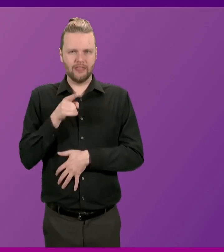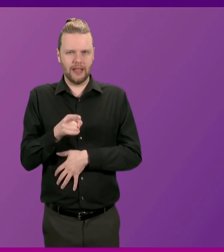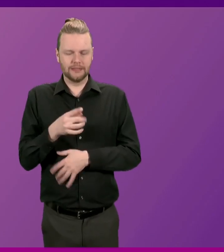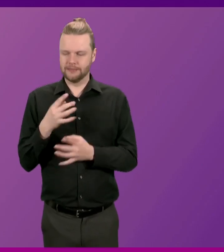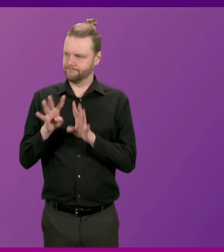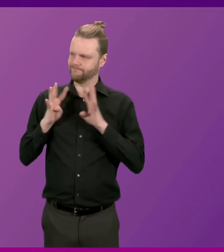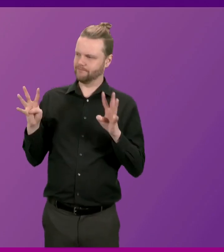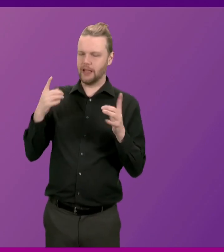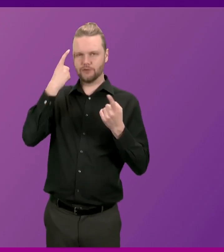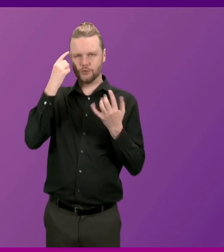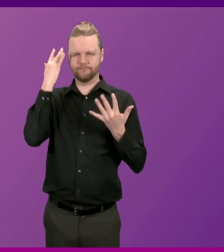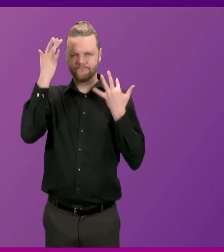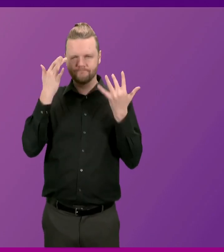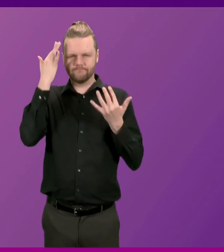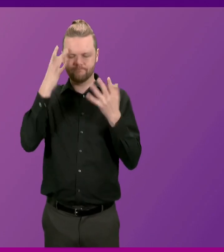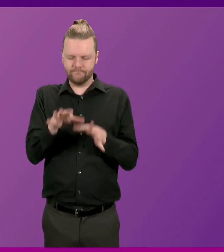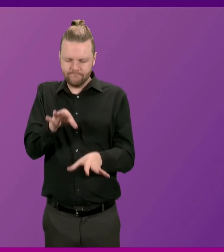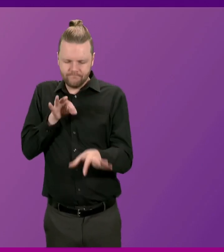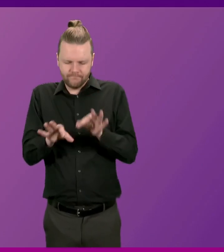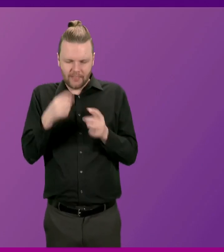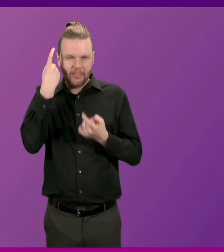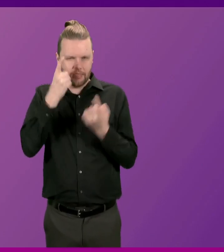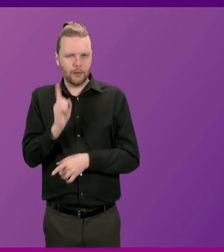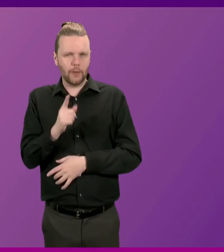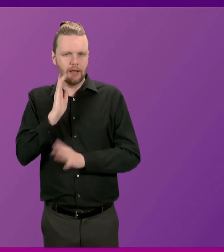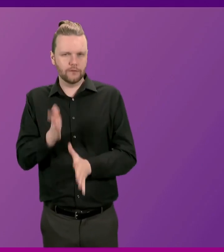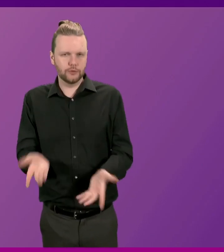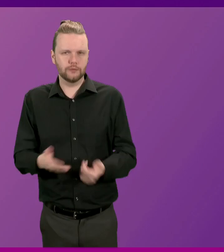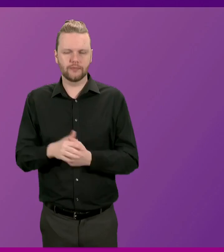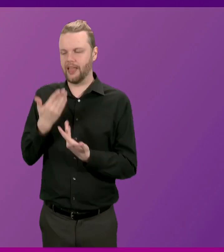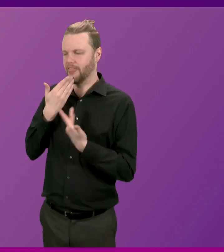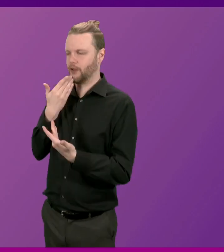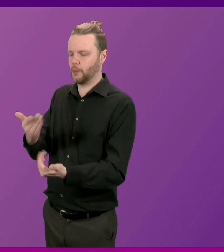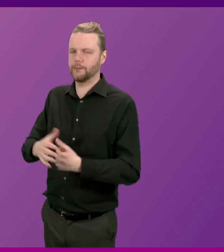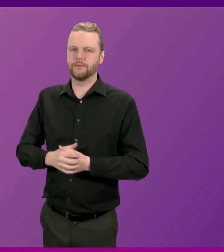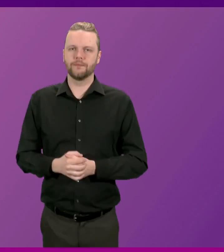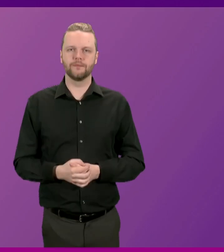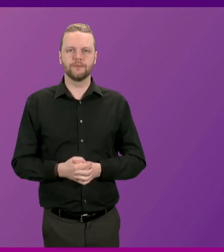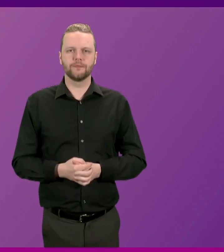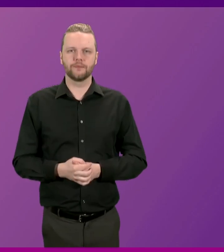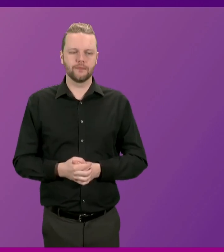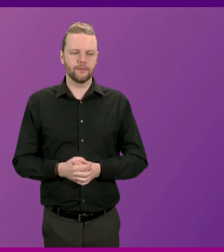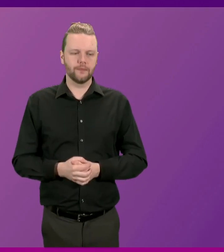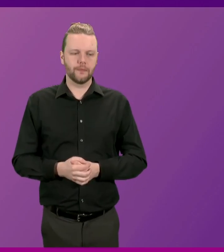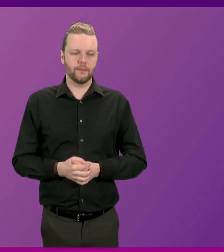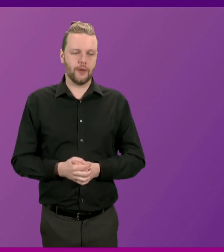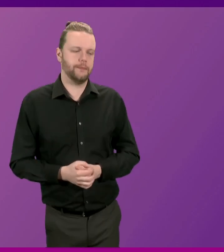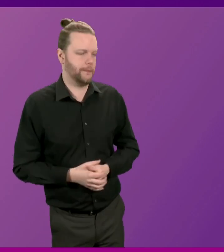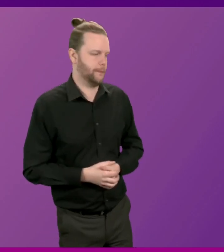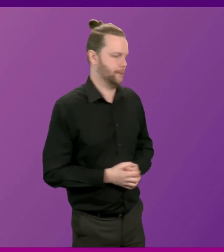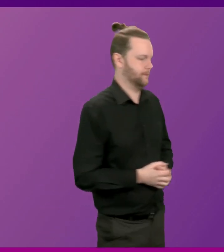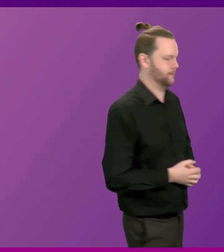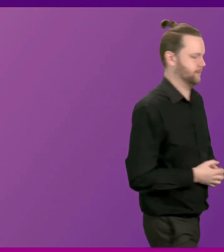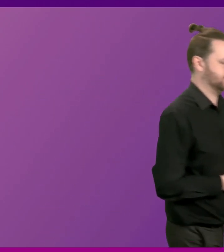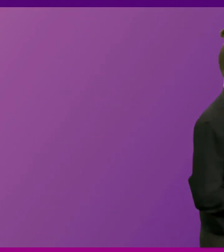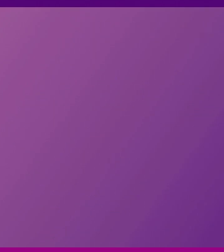to tease out a little bit more. Absolutely. Thank you. Thanks, Karen. Thank you. Can I? Oh,